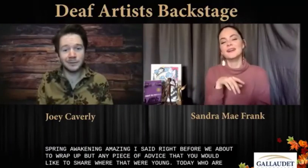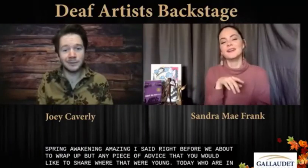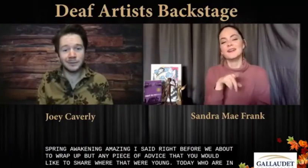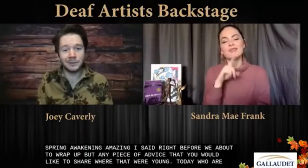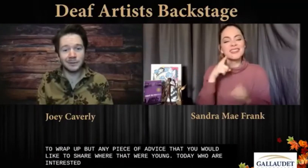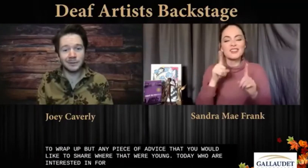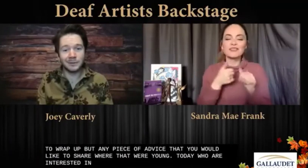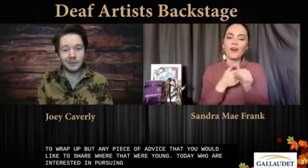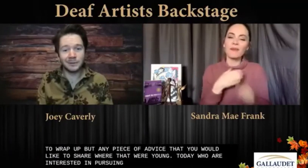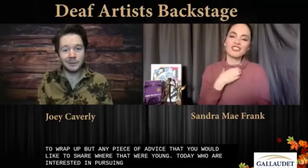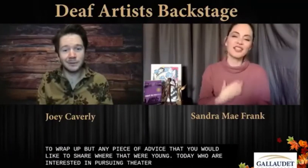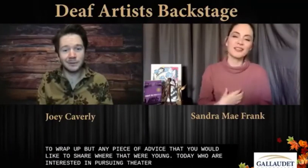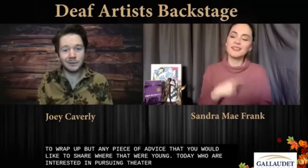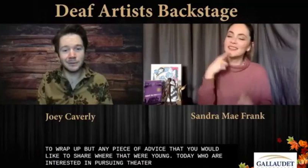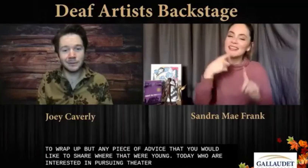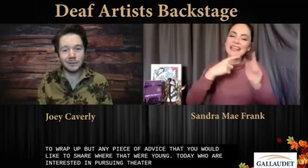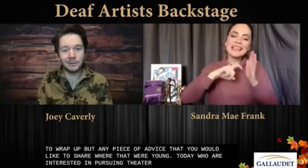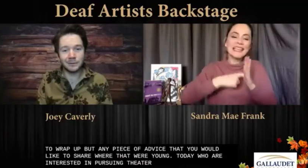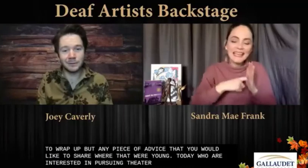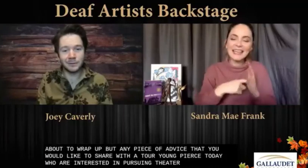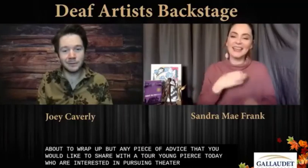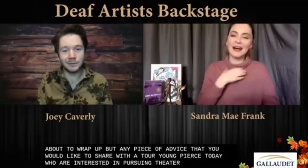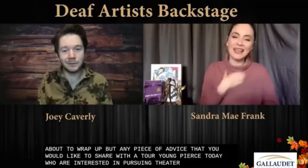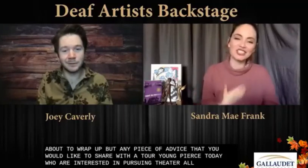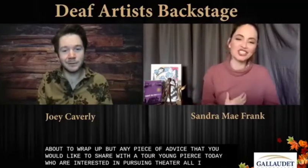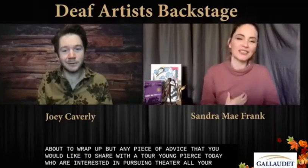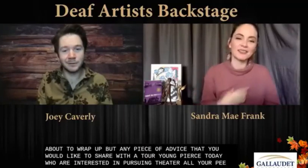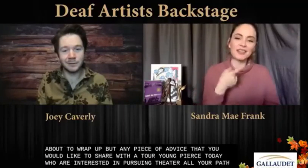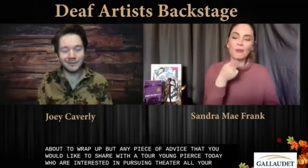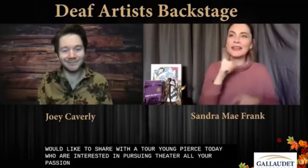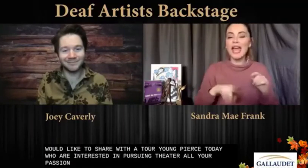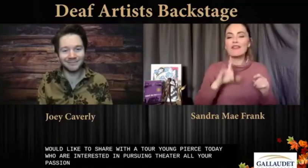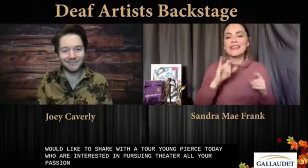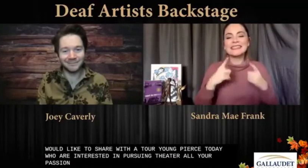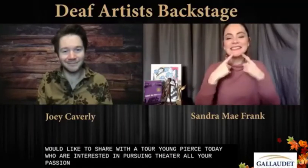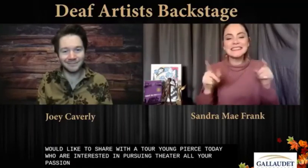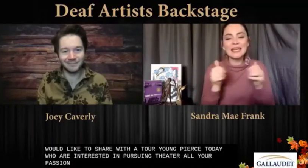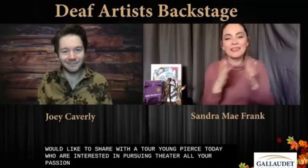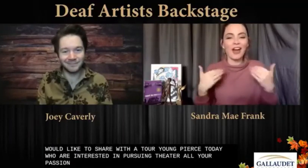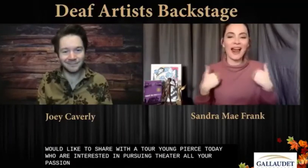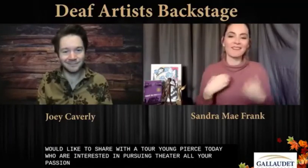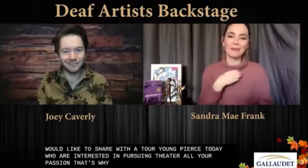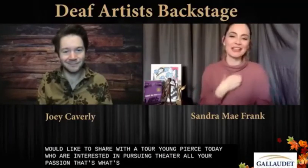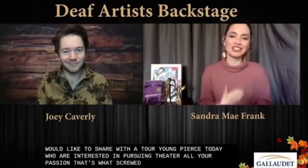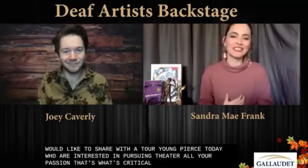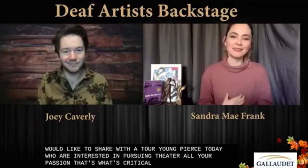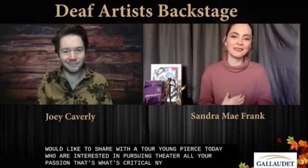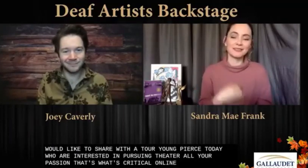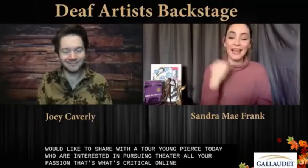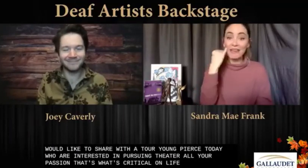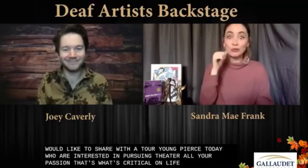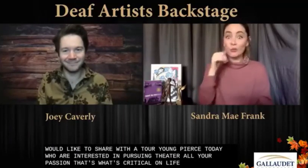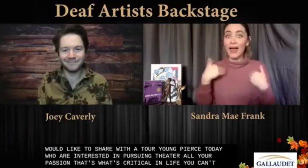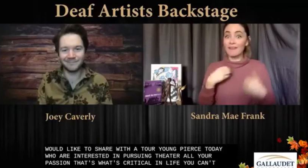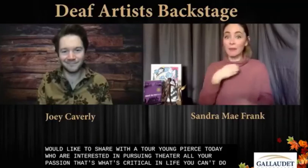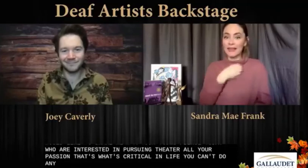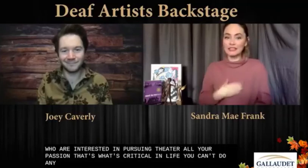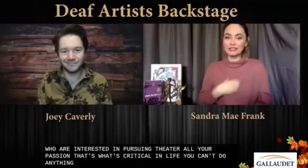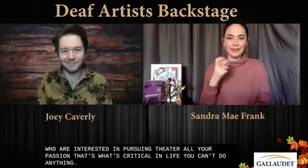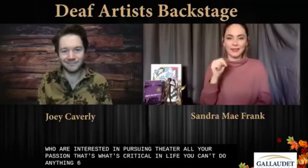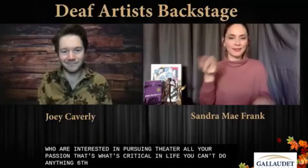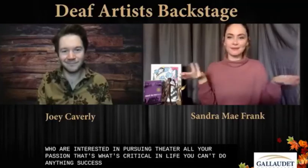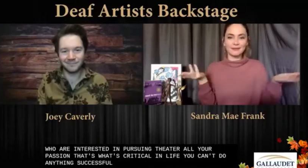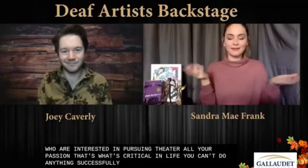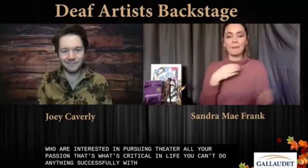interested in pursuing theater follow your passion that's what's critical in life you can't do anything